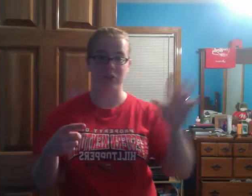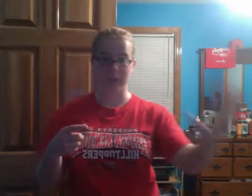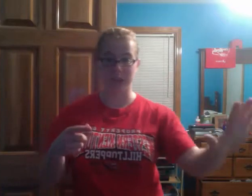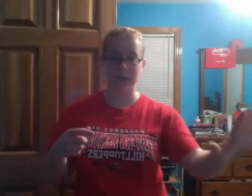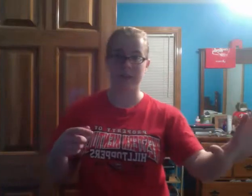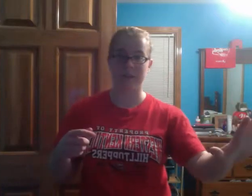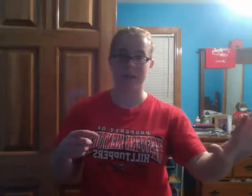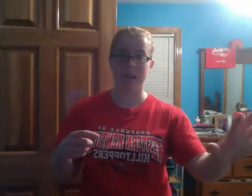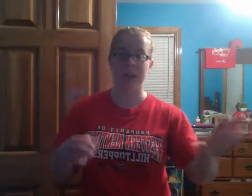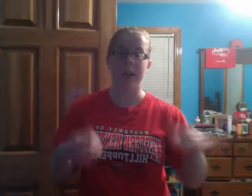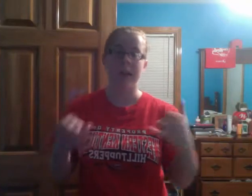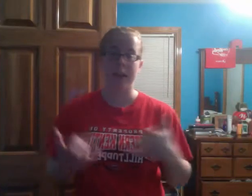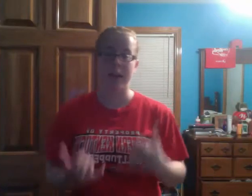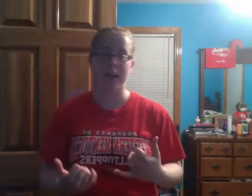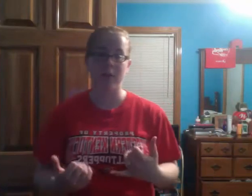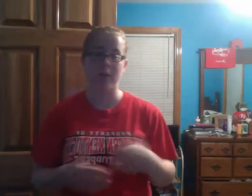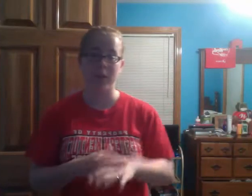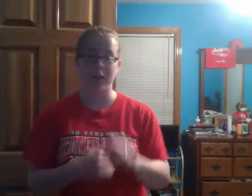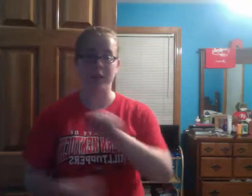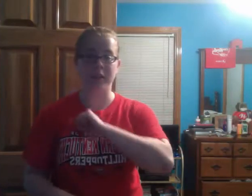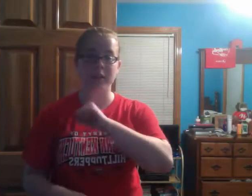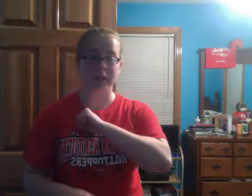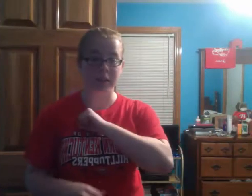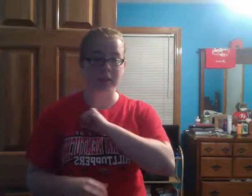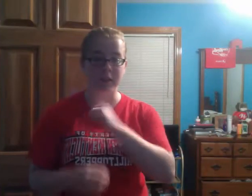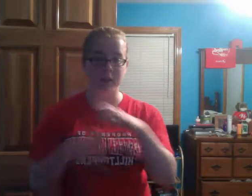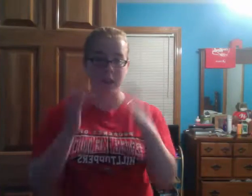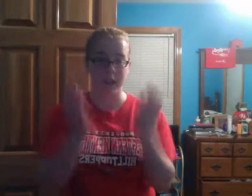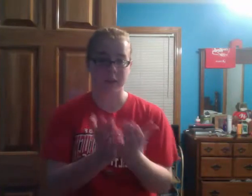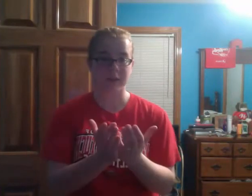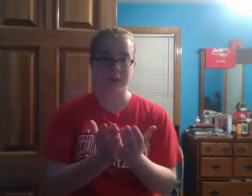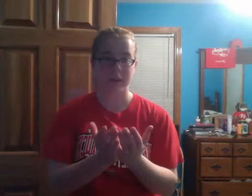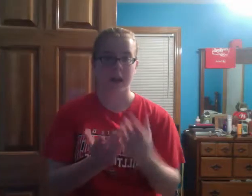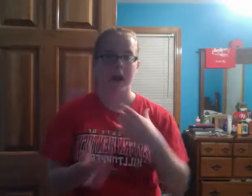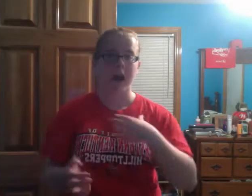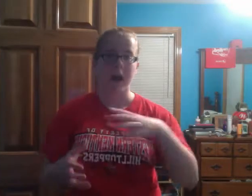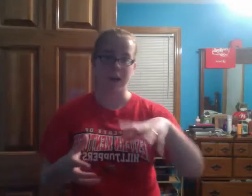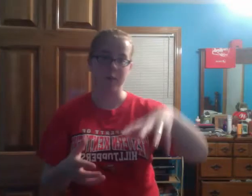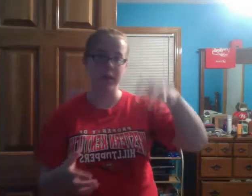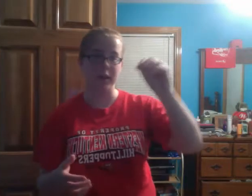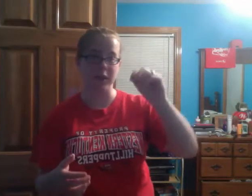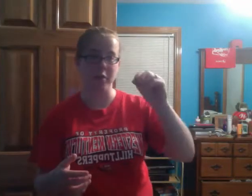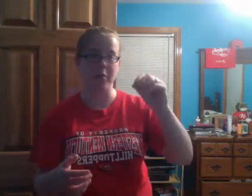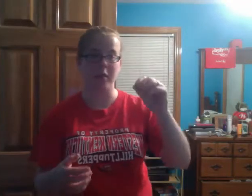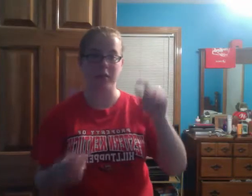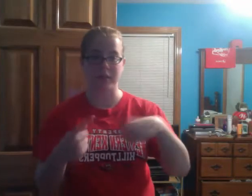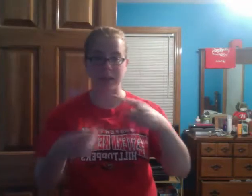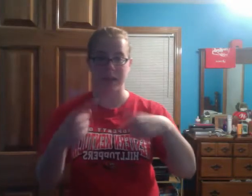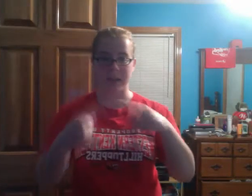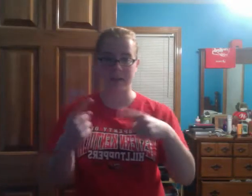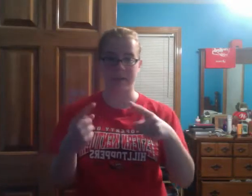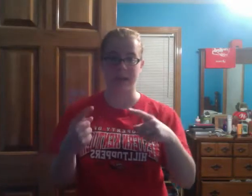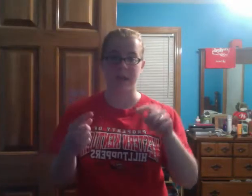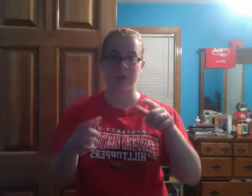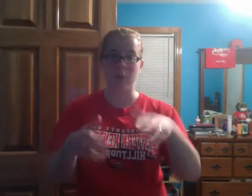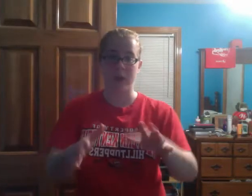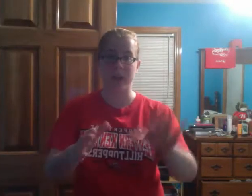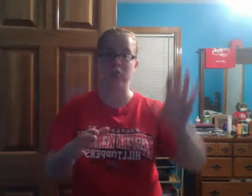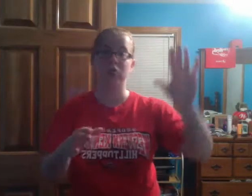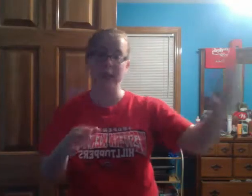did. And now in Sylvia's class, I picked up on signs and the way she did